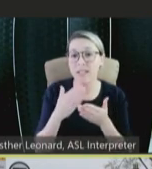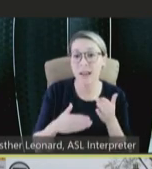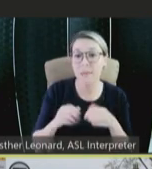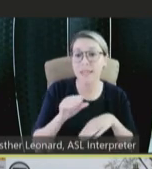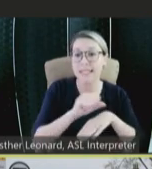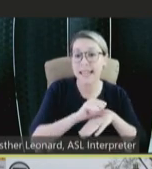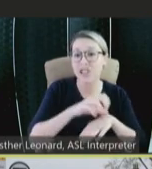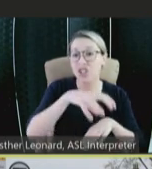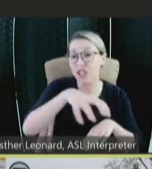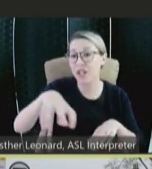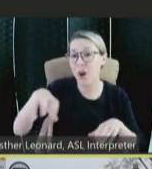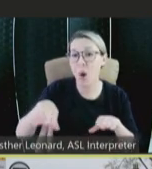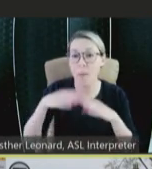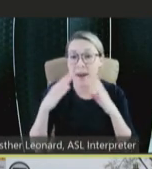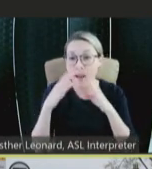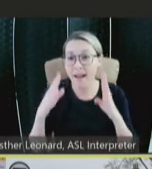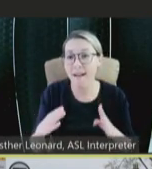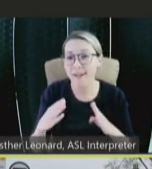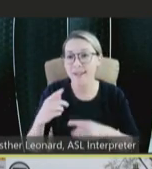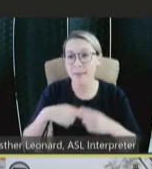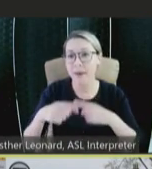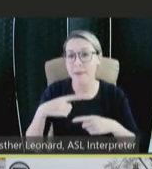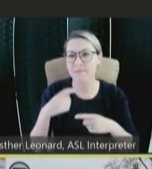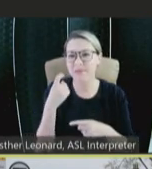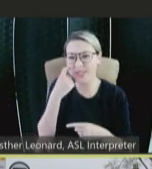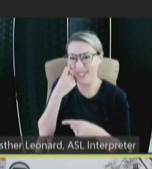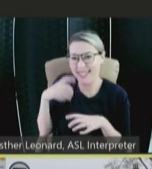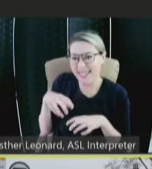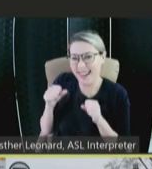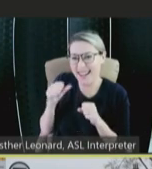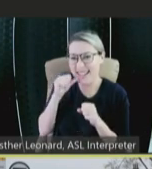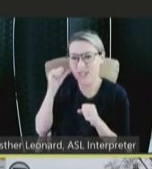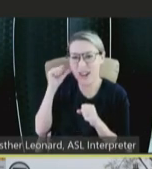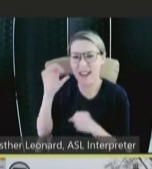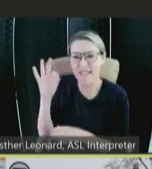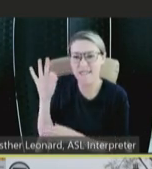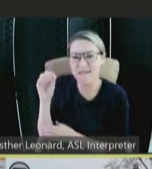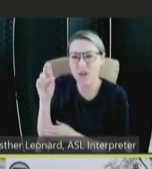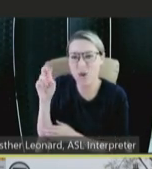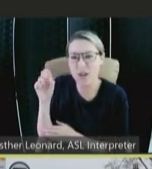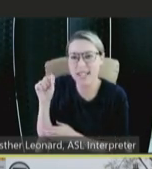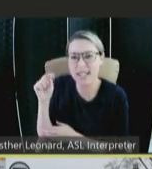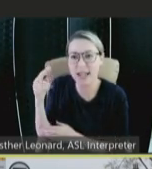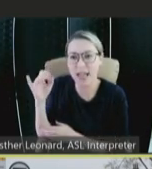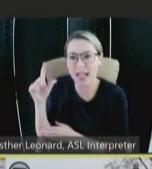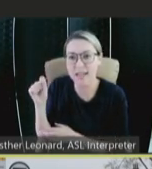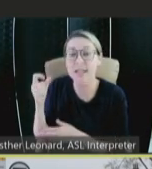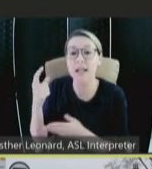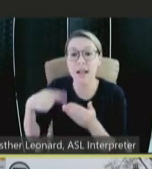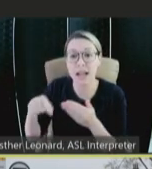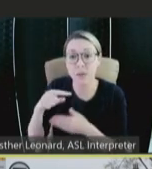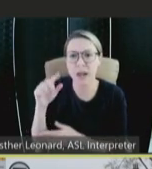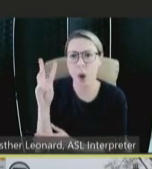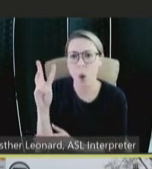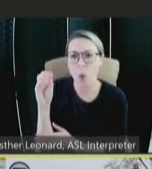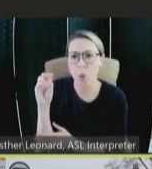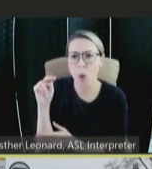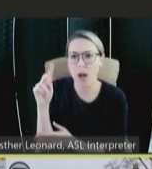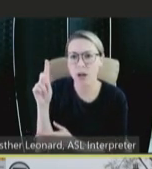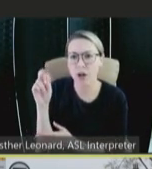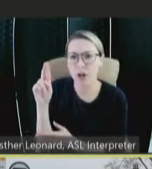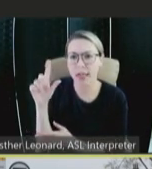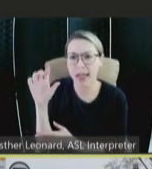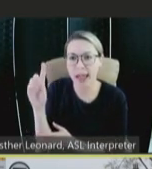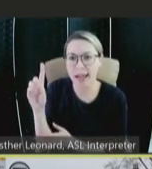houses coming up. We just did one yesterday at Forest Hills. We have one next week at Wonderland.